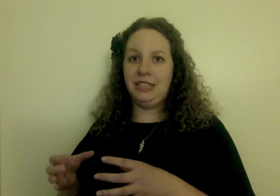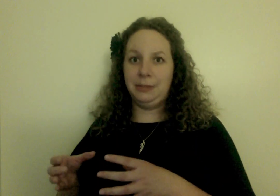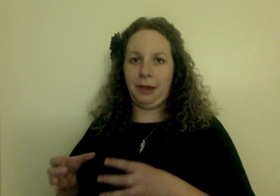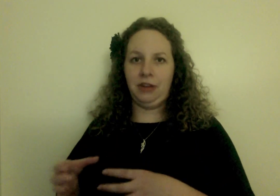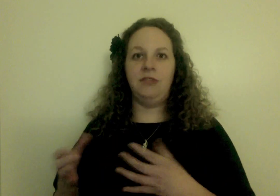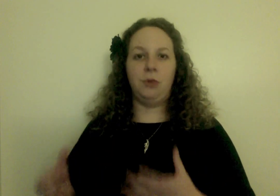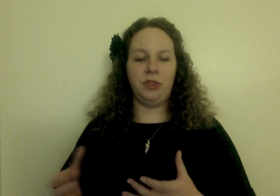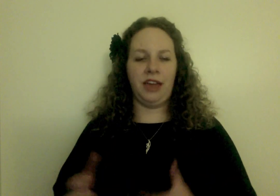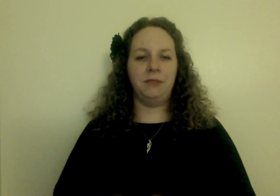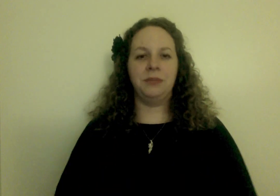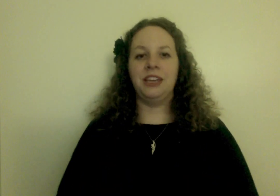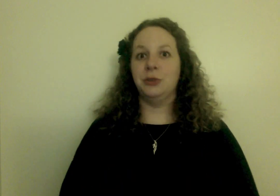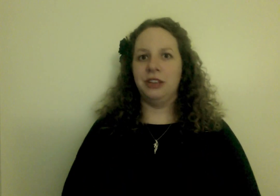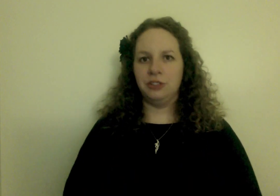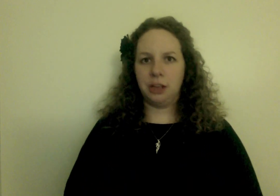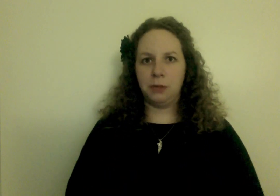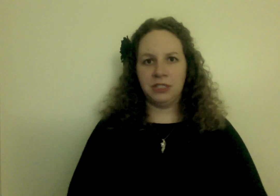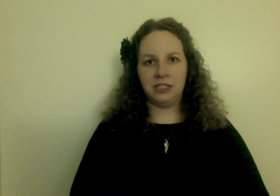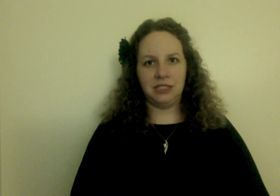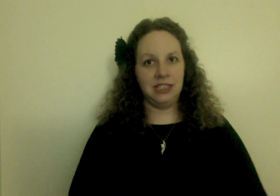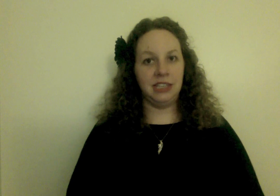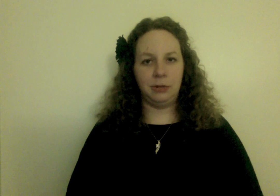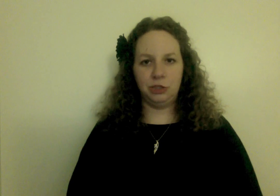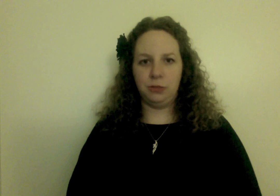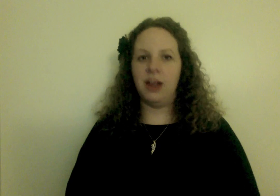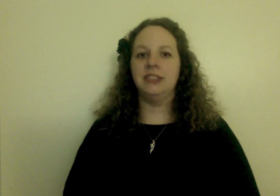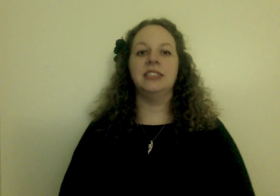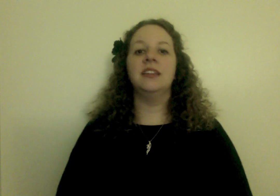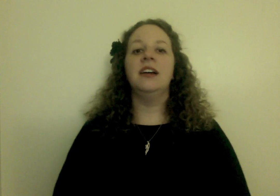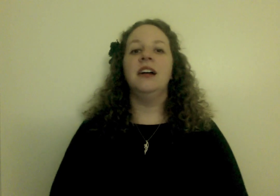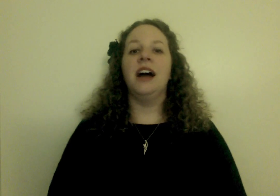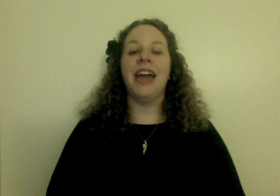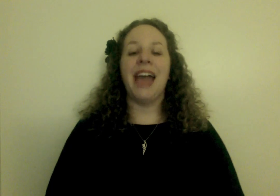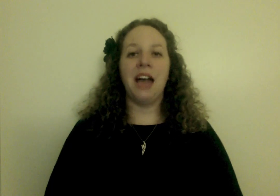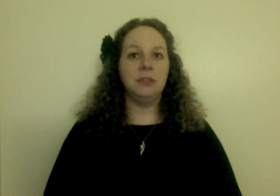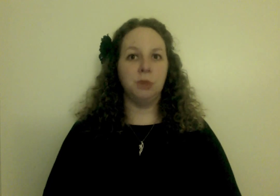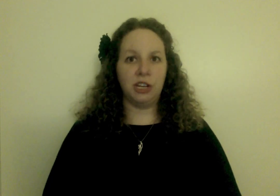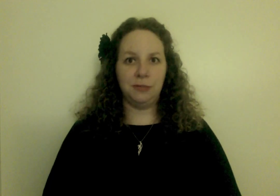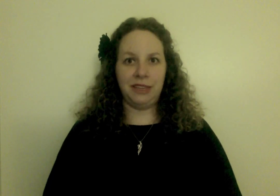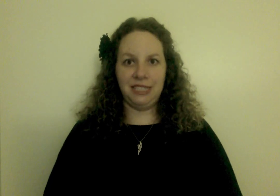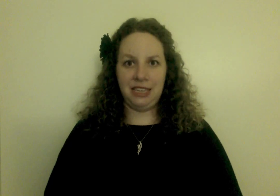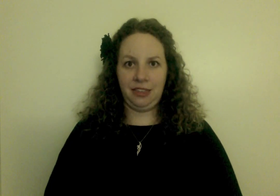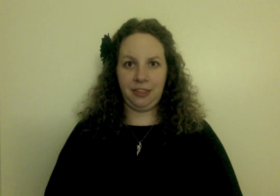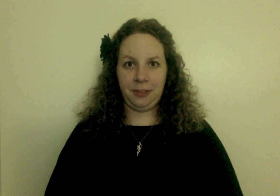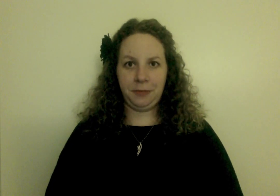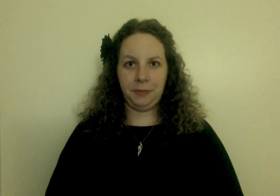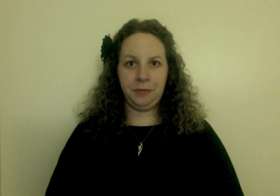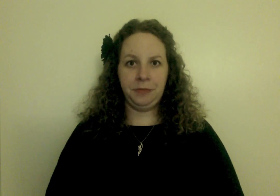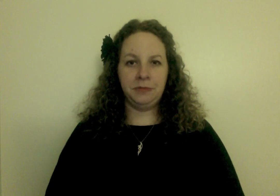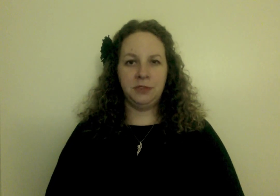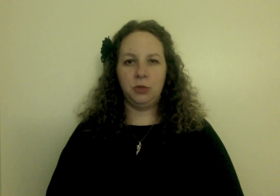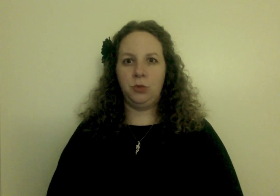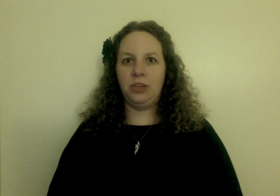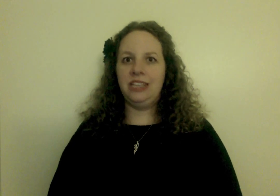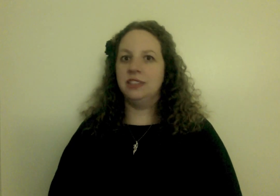is about it for that. Okay. So here's a couple sentences that I want you to practice. I have to brush my teeth. So what is the